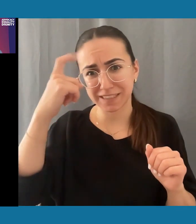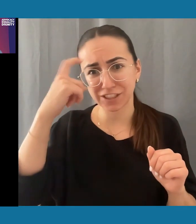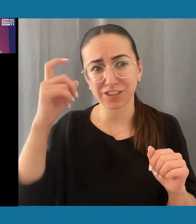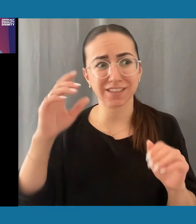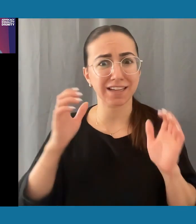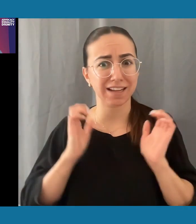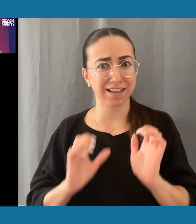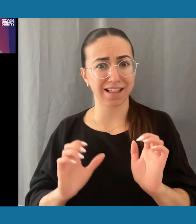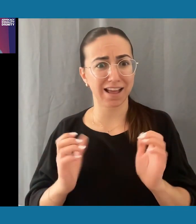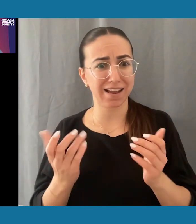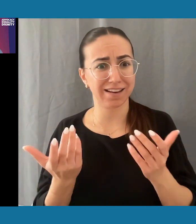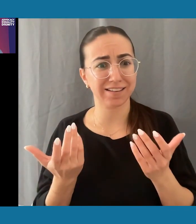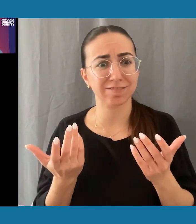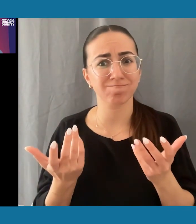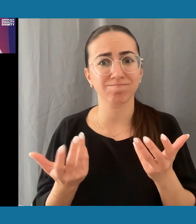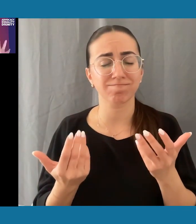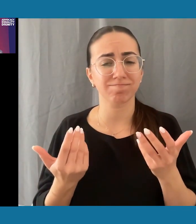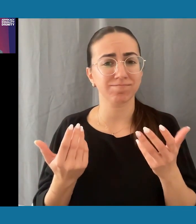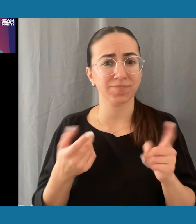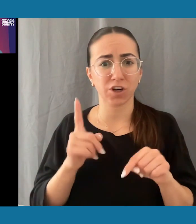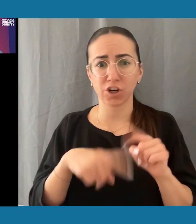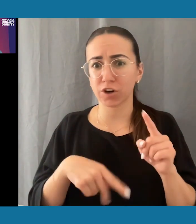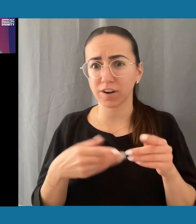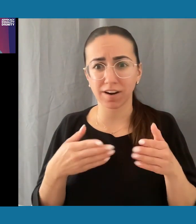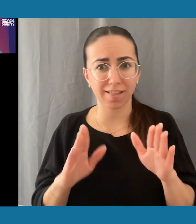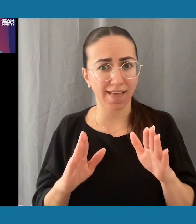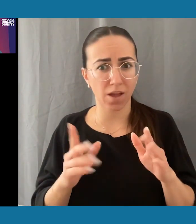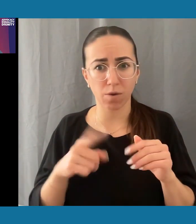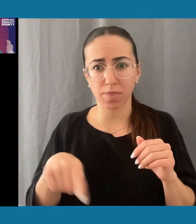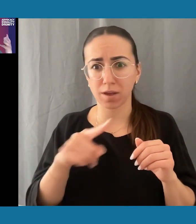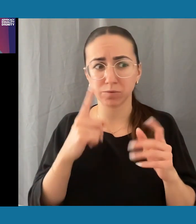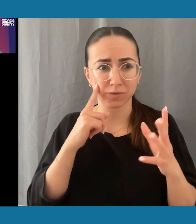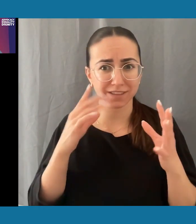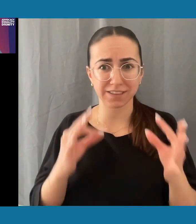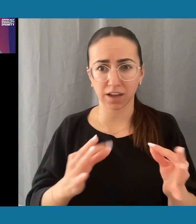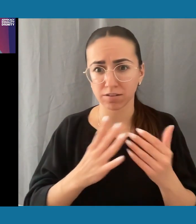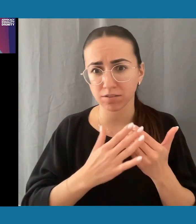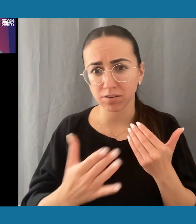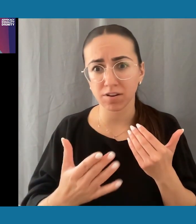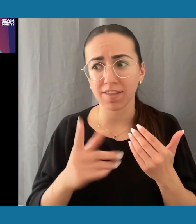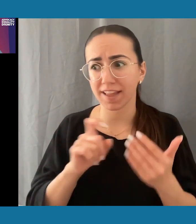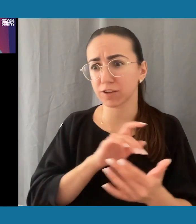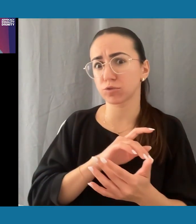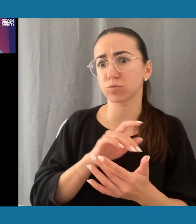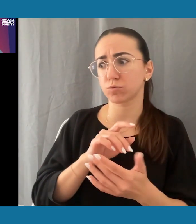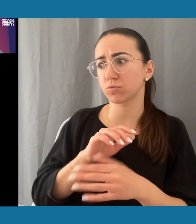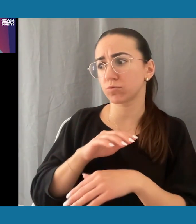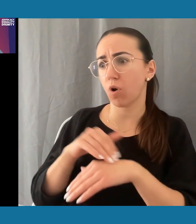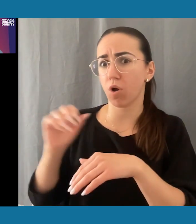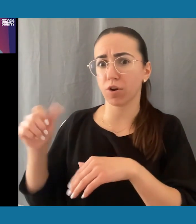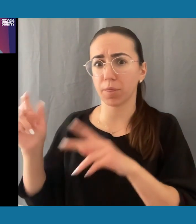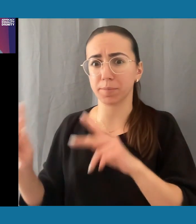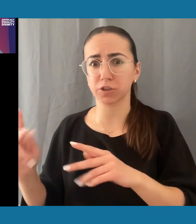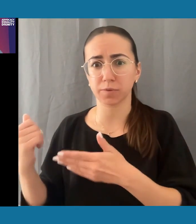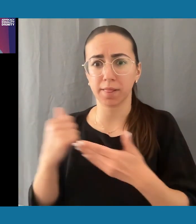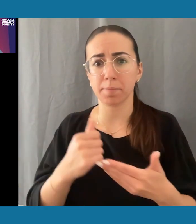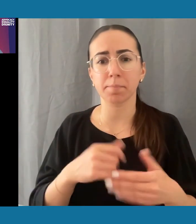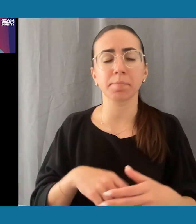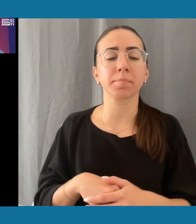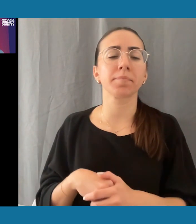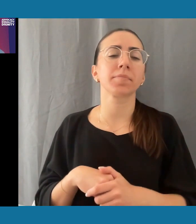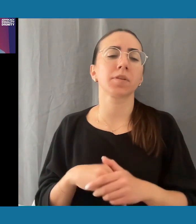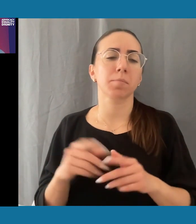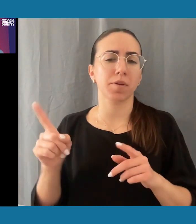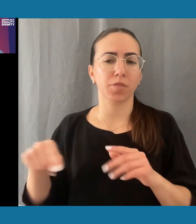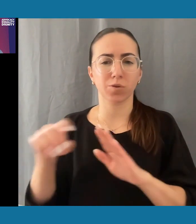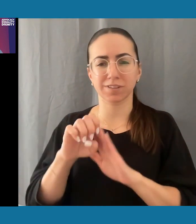lacked capacity, that they couldn't allow their client to make any more decisions and they had to call in someone else. But those ethical